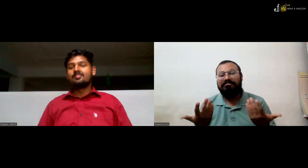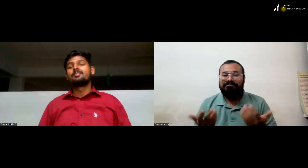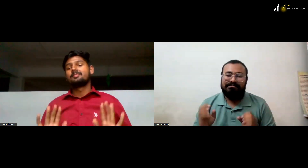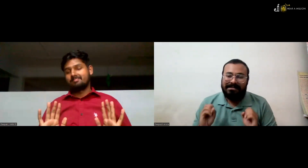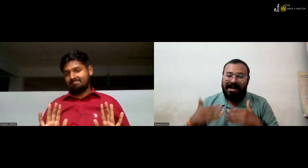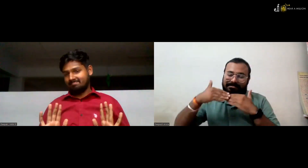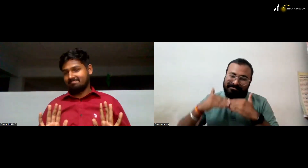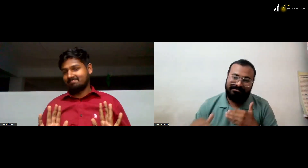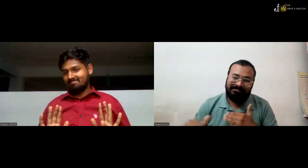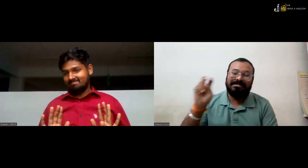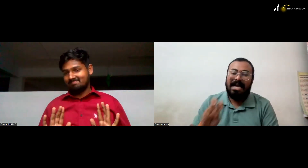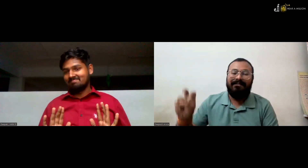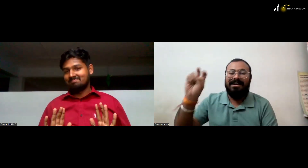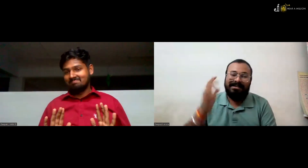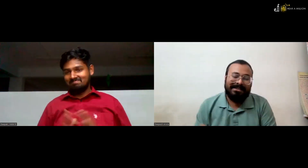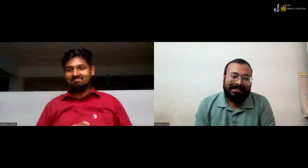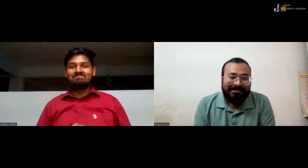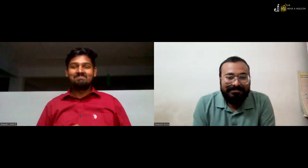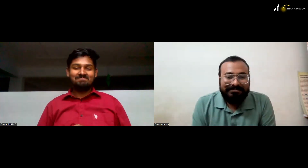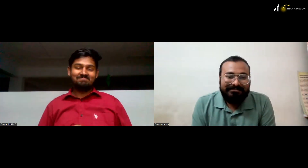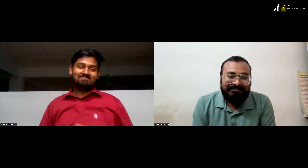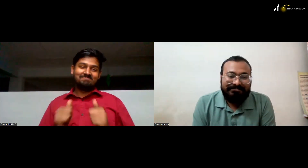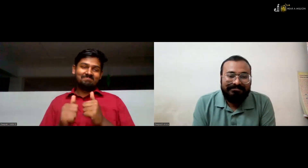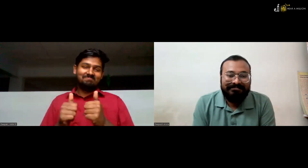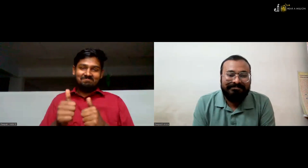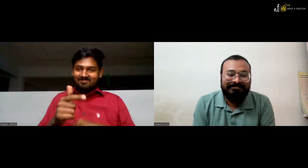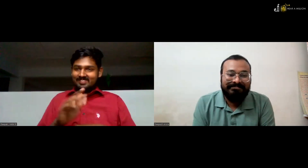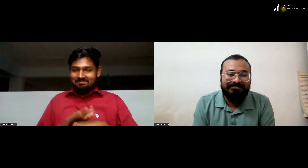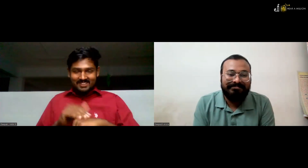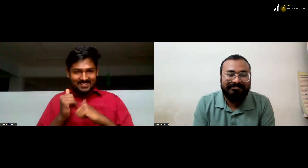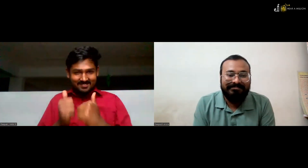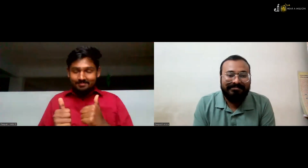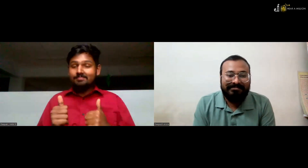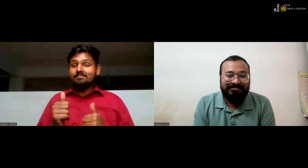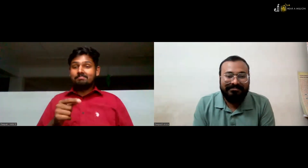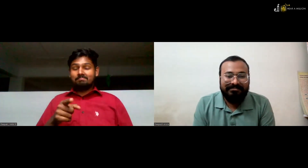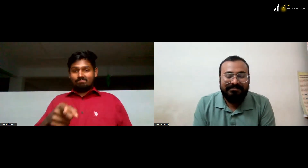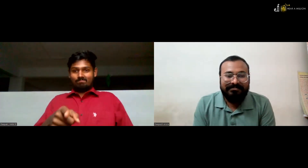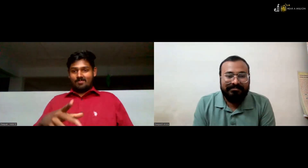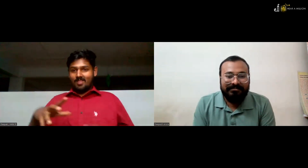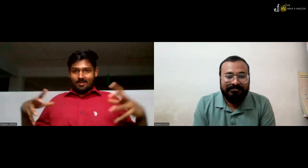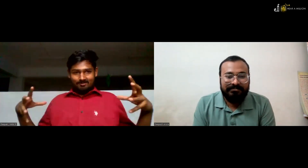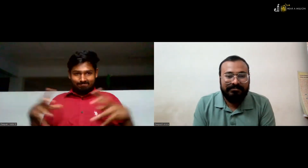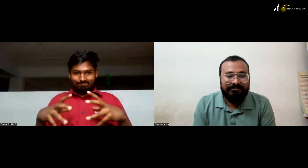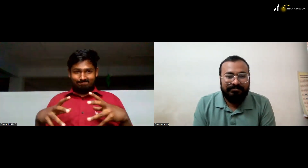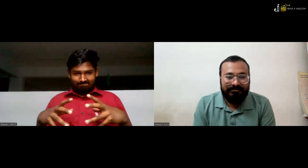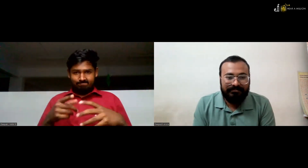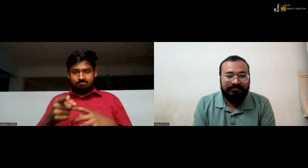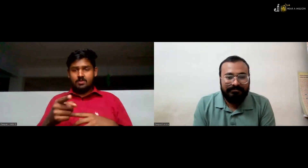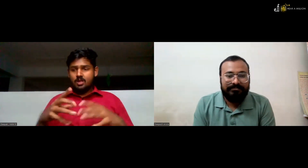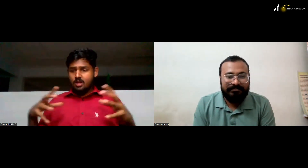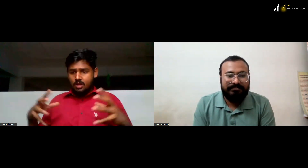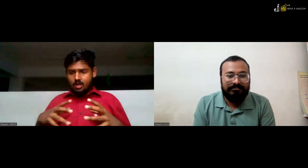same interest, common interest, like of traveling. And then this is how it works. Wow, that's really a nice